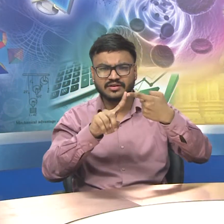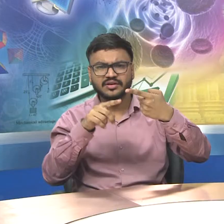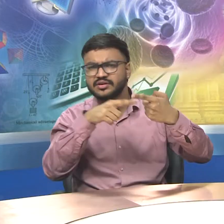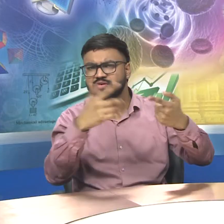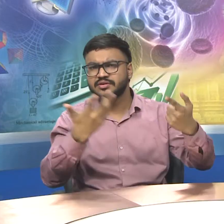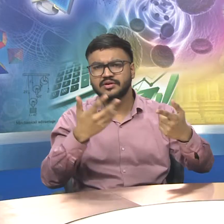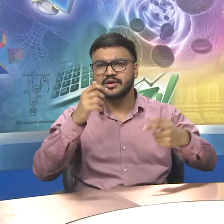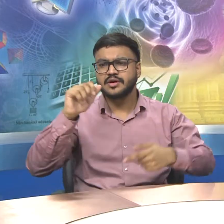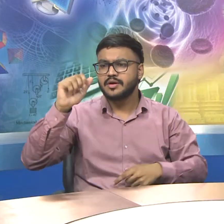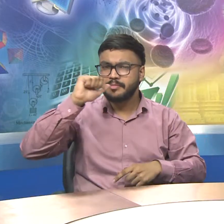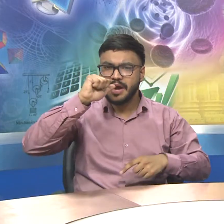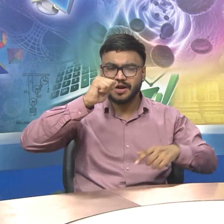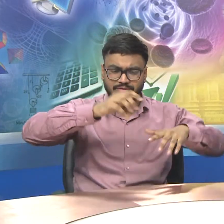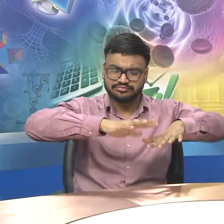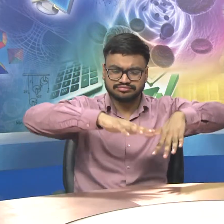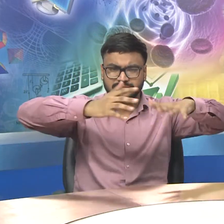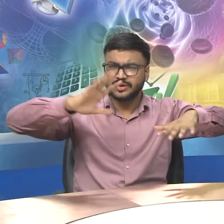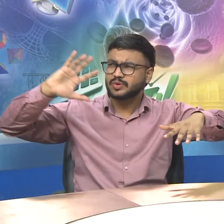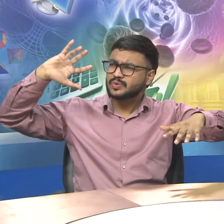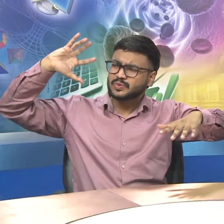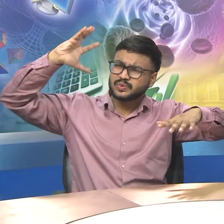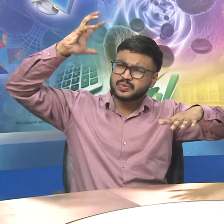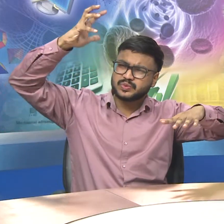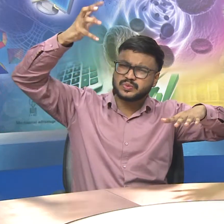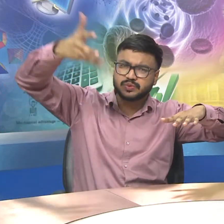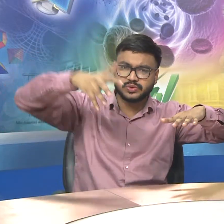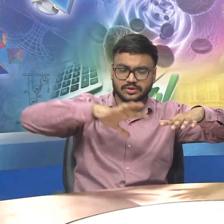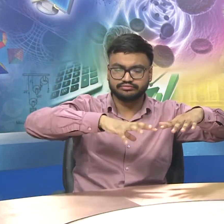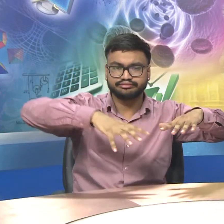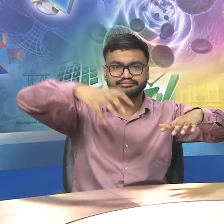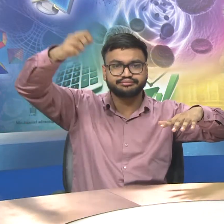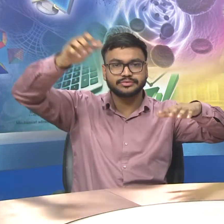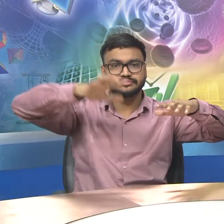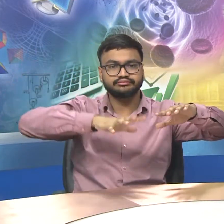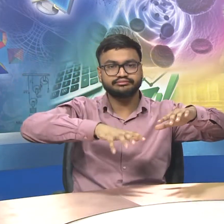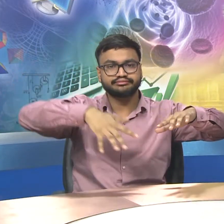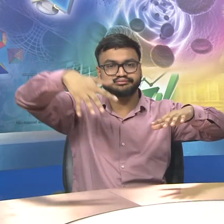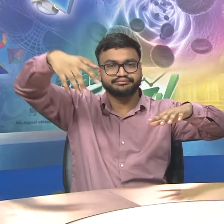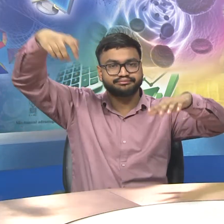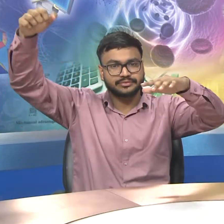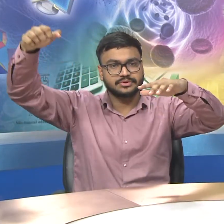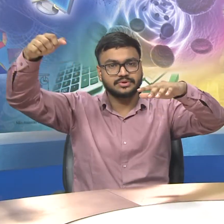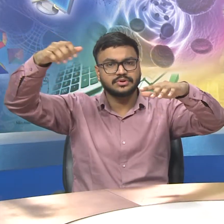And second is evaporation. It also has